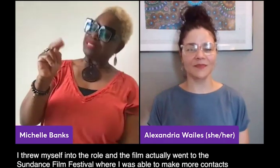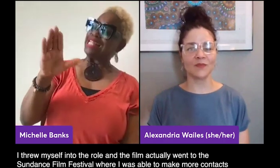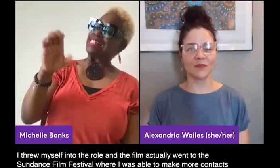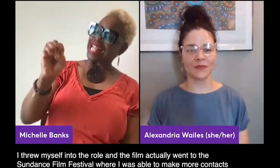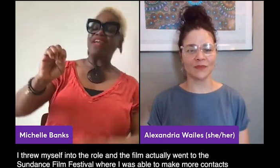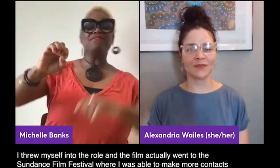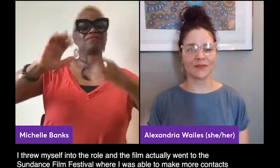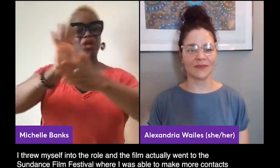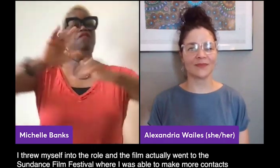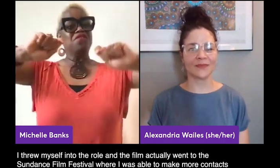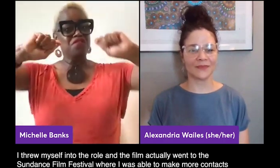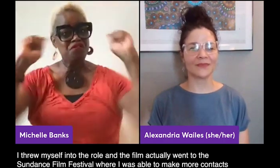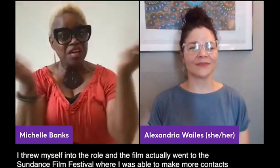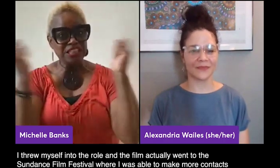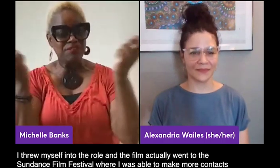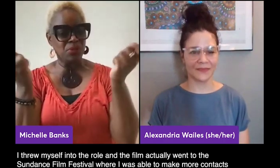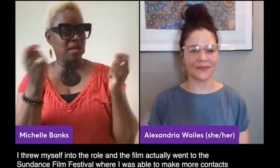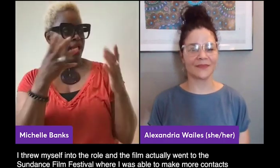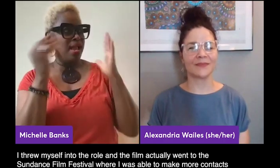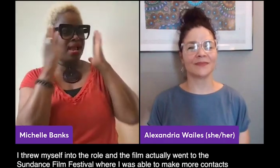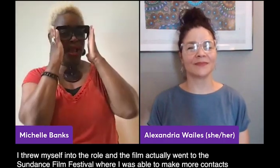network.